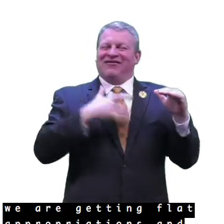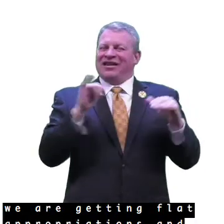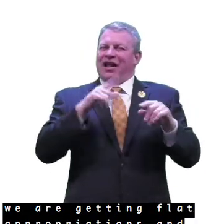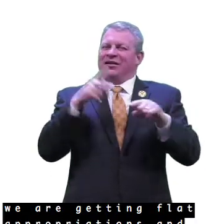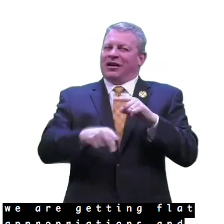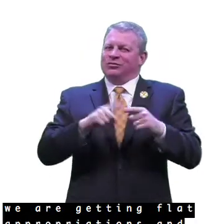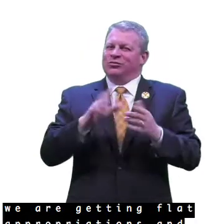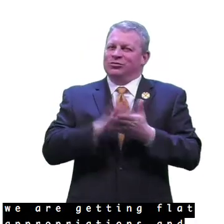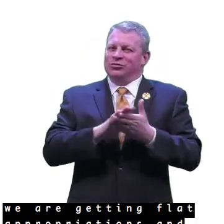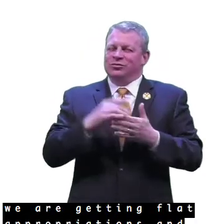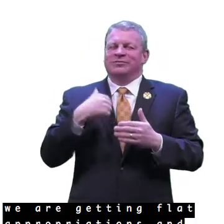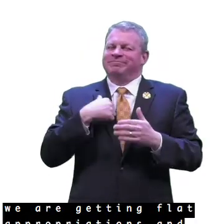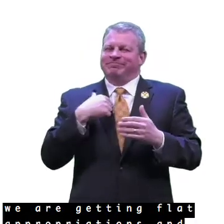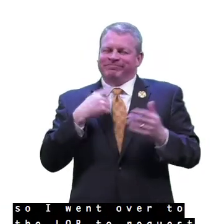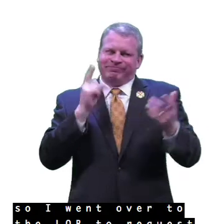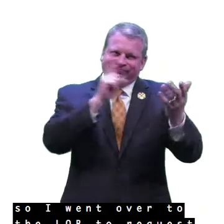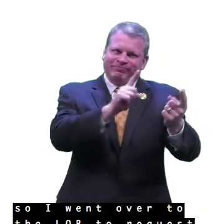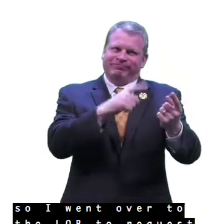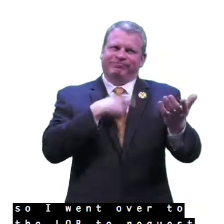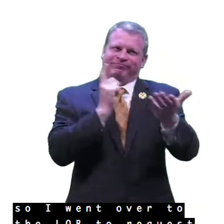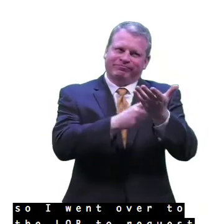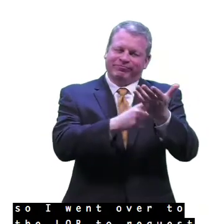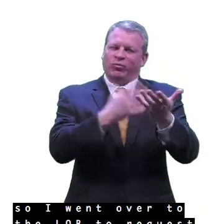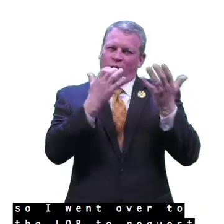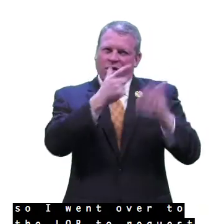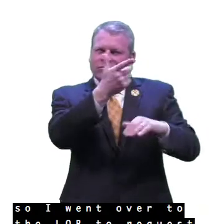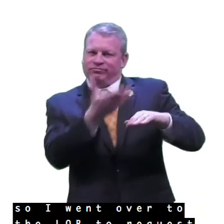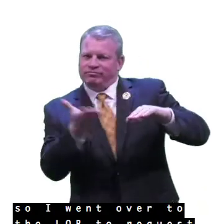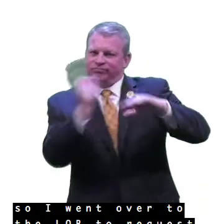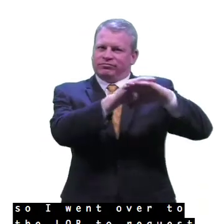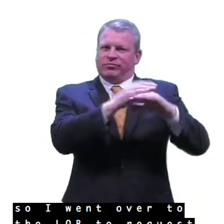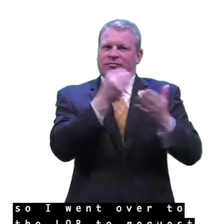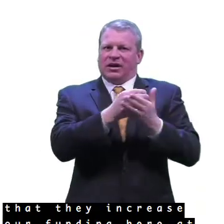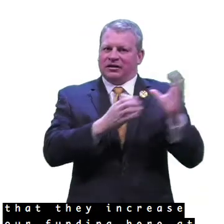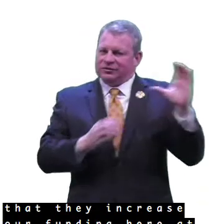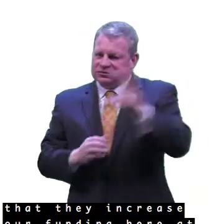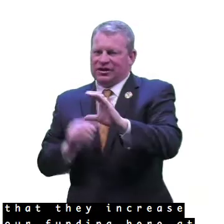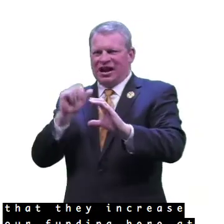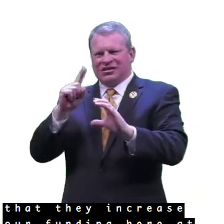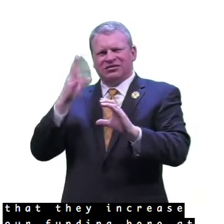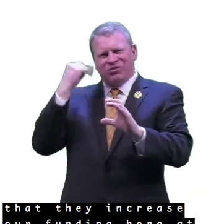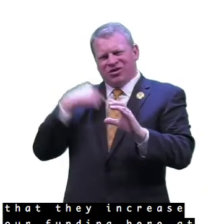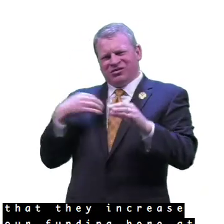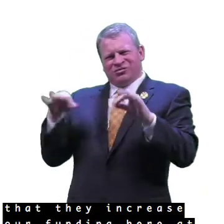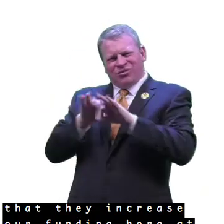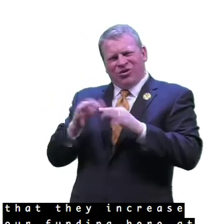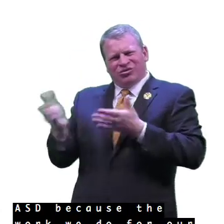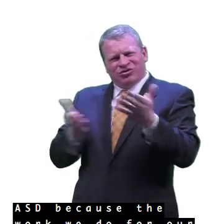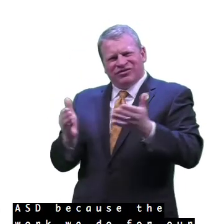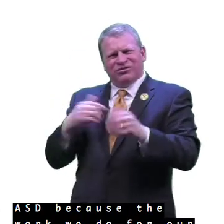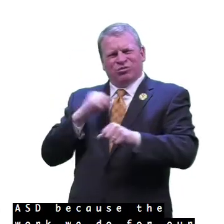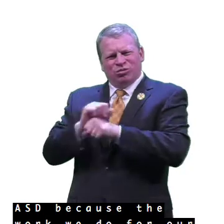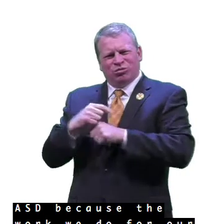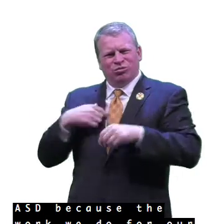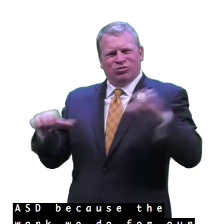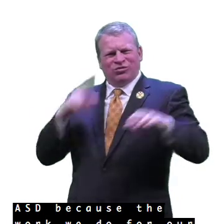getting flat appropriations, and so I went over to the LOB to request that they increase our funding here at ASD because the work we